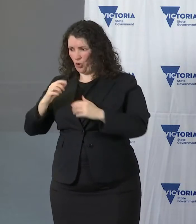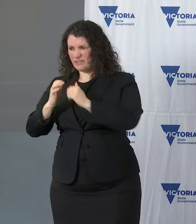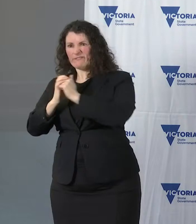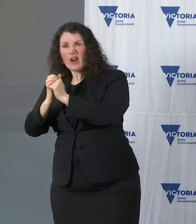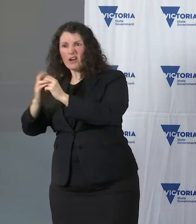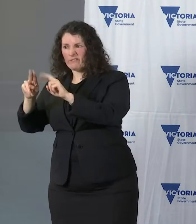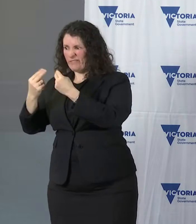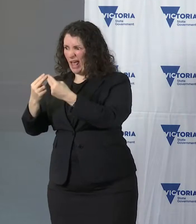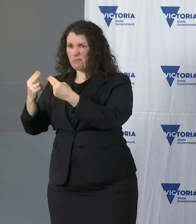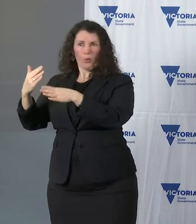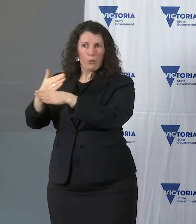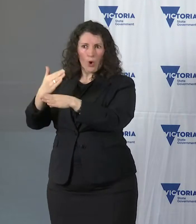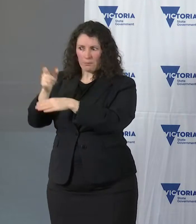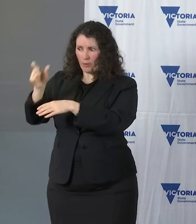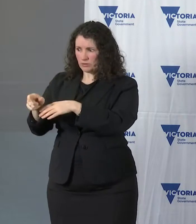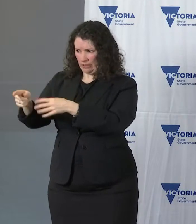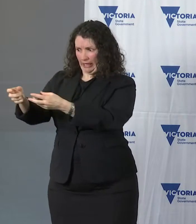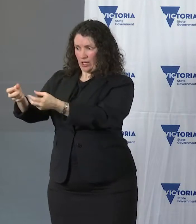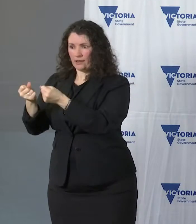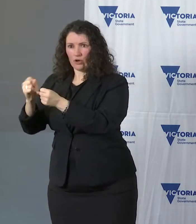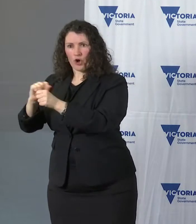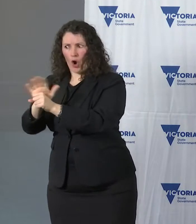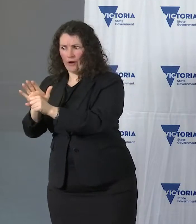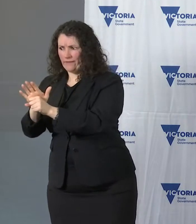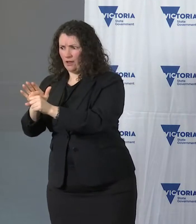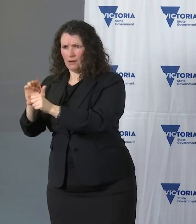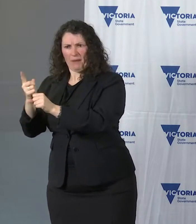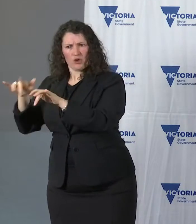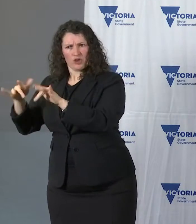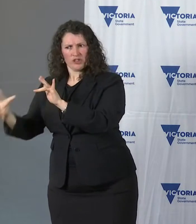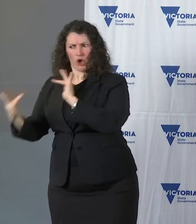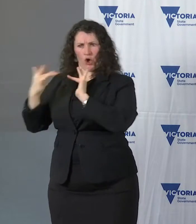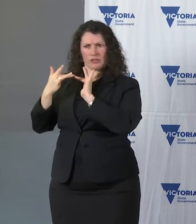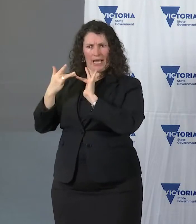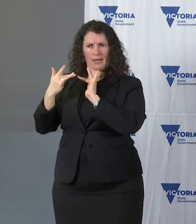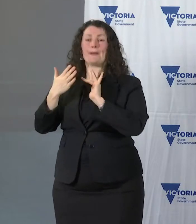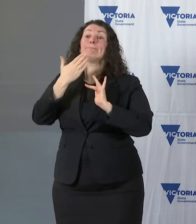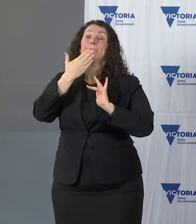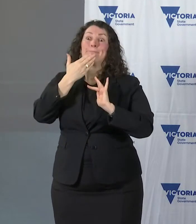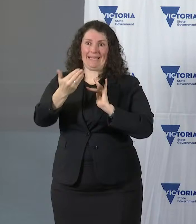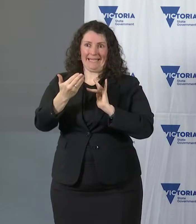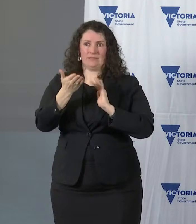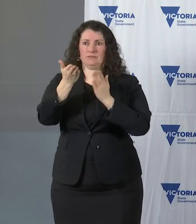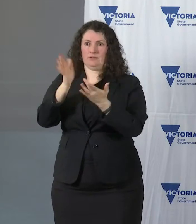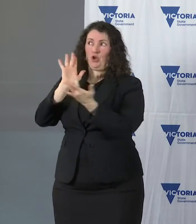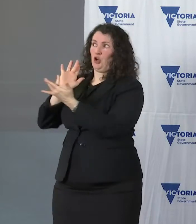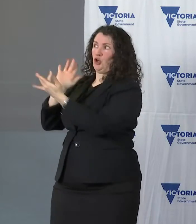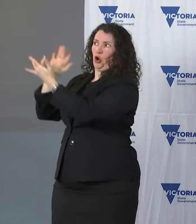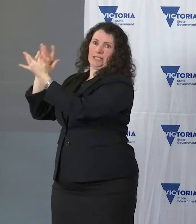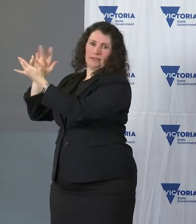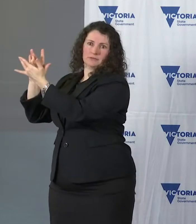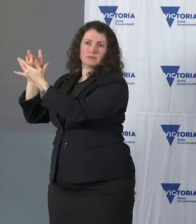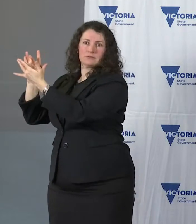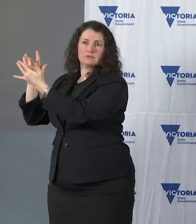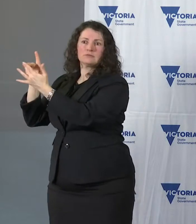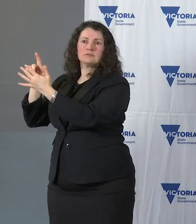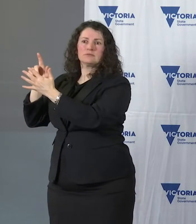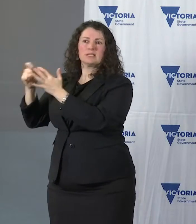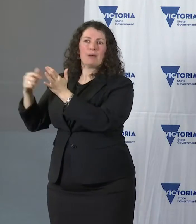we can. Our teams on the ground are also visiting close contacts, checking in, making sure they're